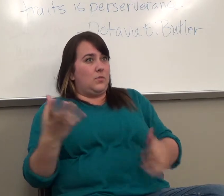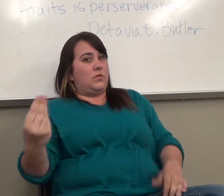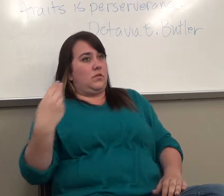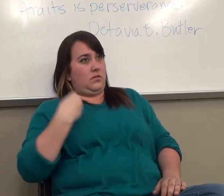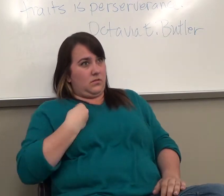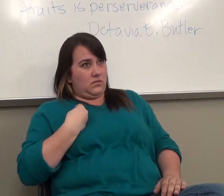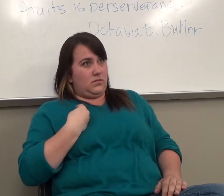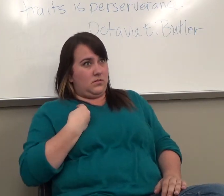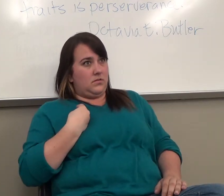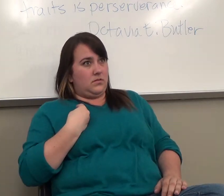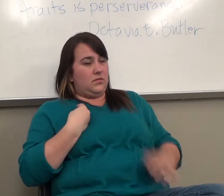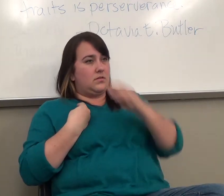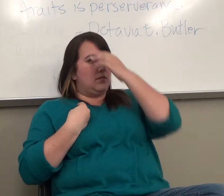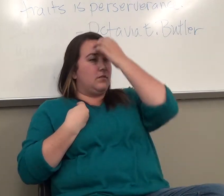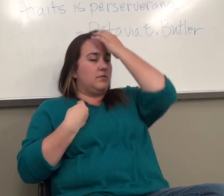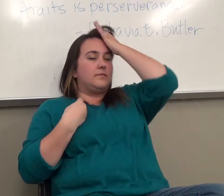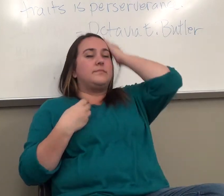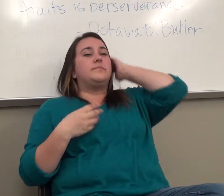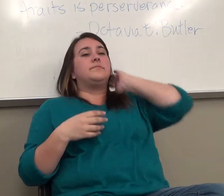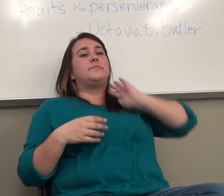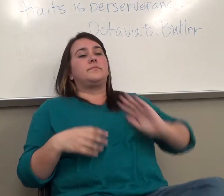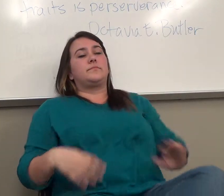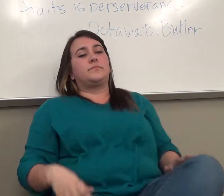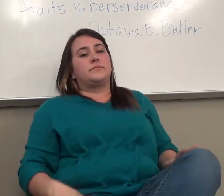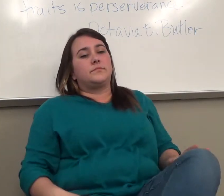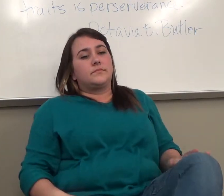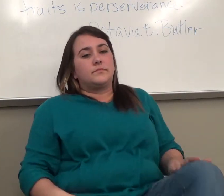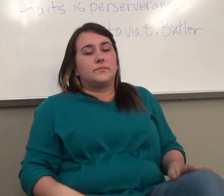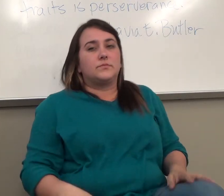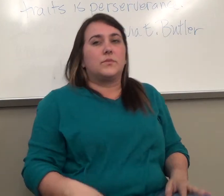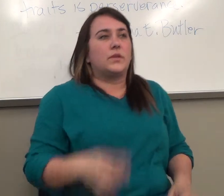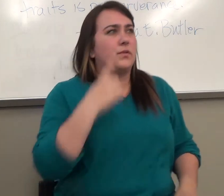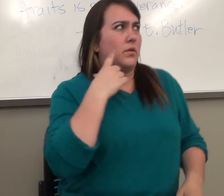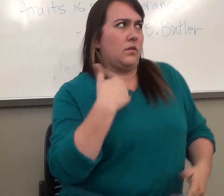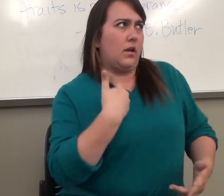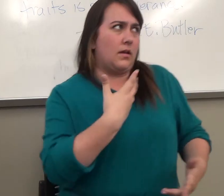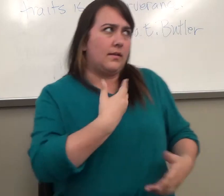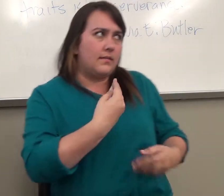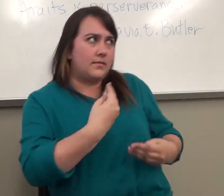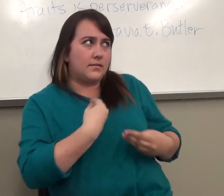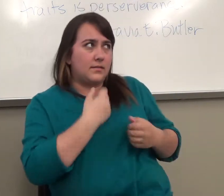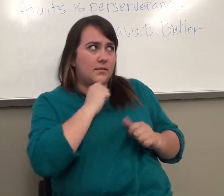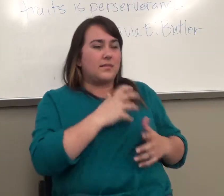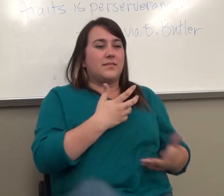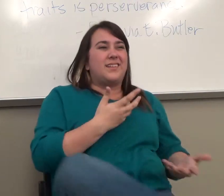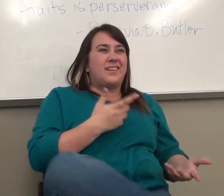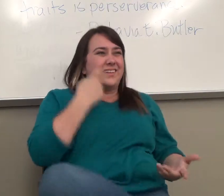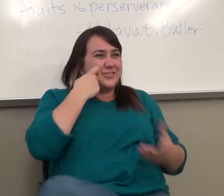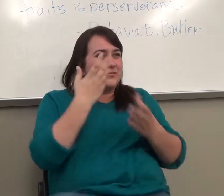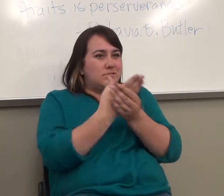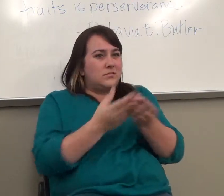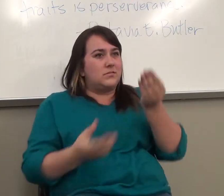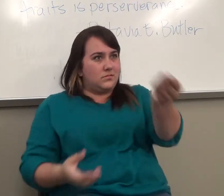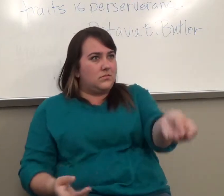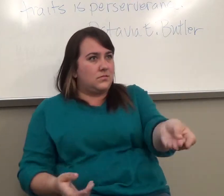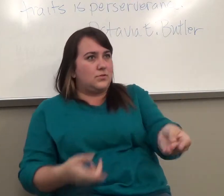that's what you have right now. You have it in your hand, okay? So when you turn that back in, then I'll fill that